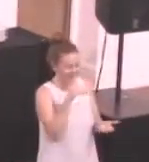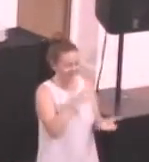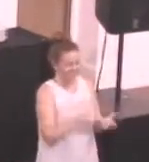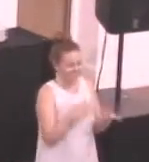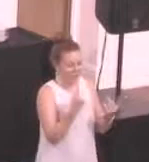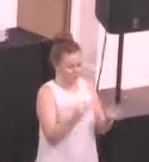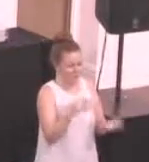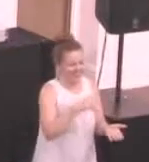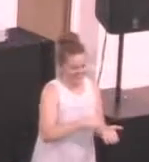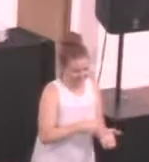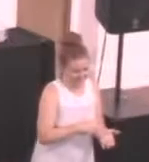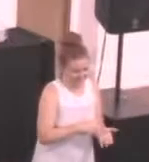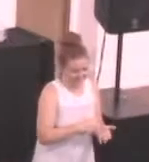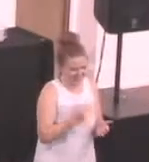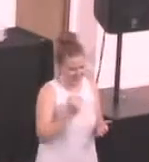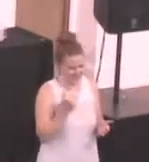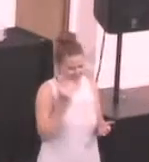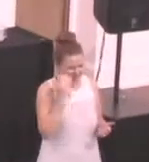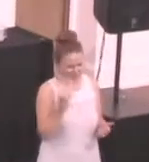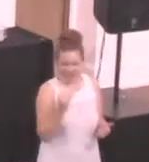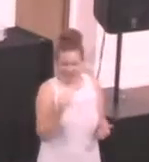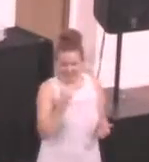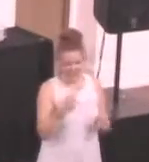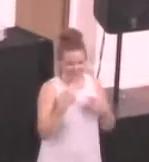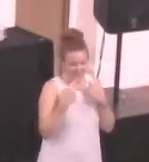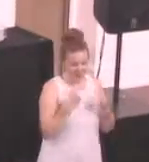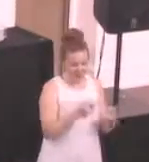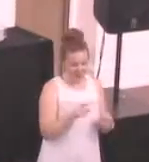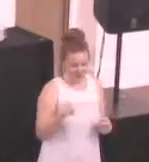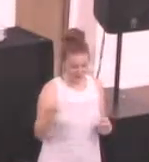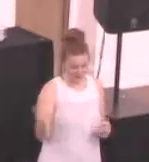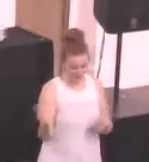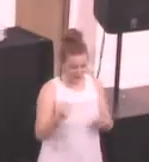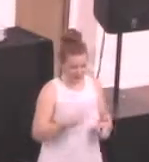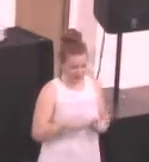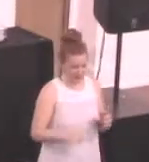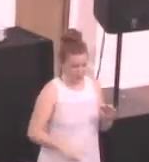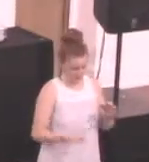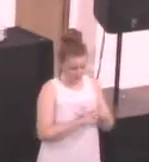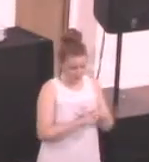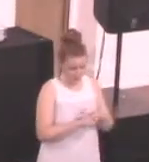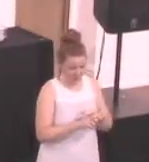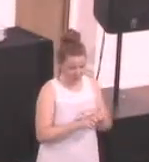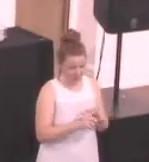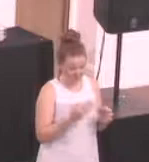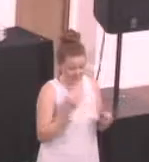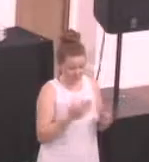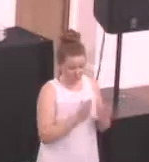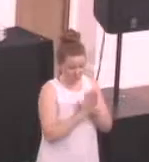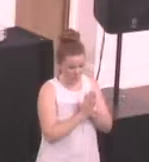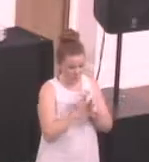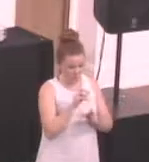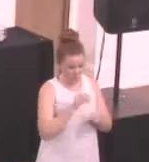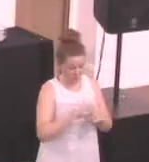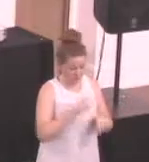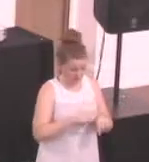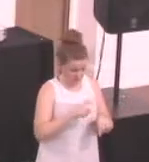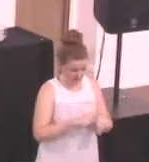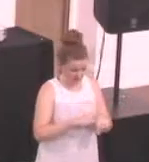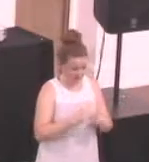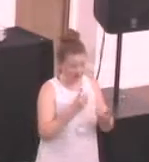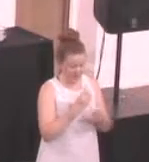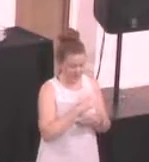great. I know they didn't tell you I was coming, so you still showed up, which is awesome. But would just pray with me one more time. Say, dear Lord,